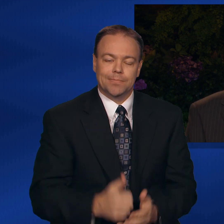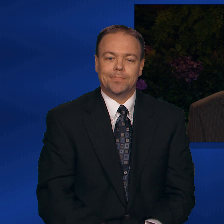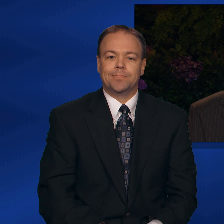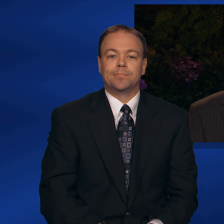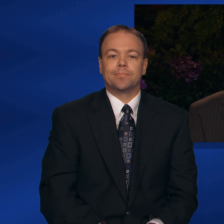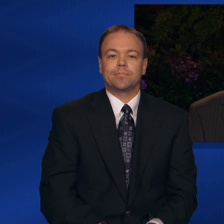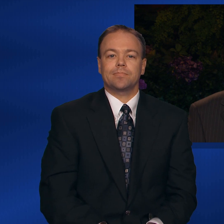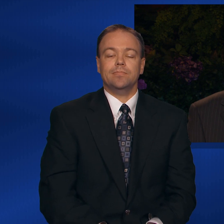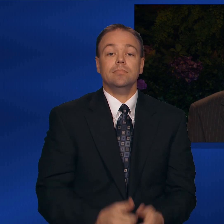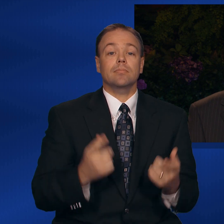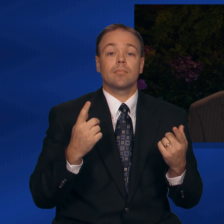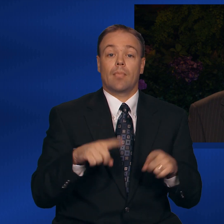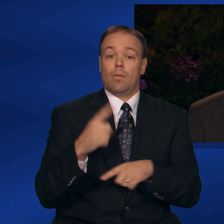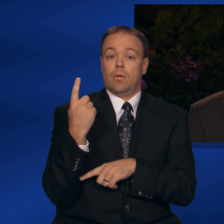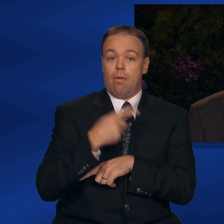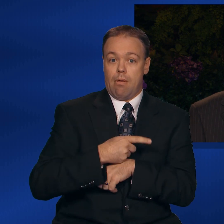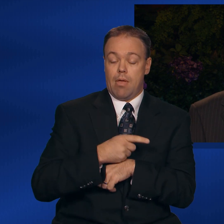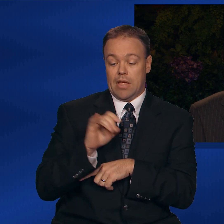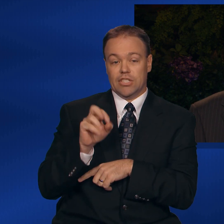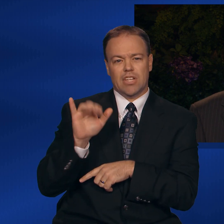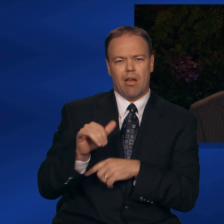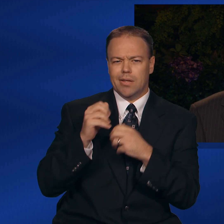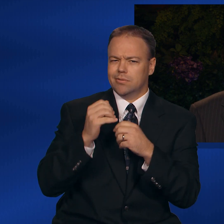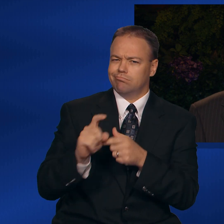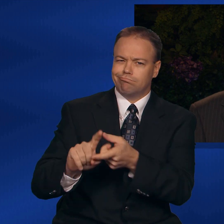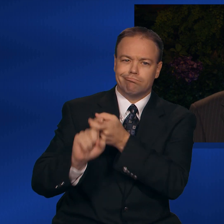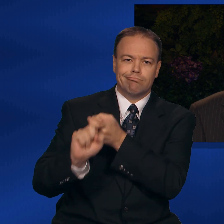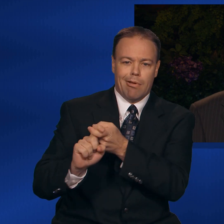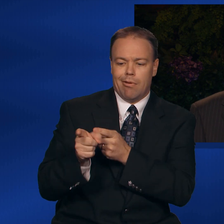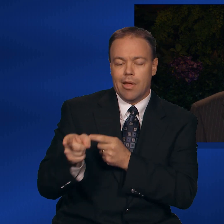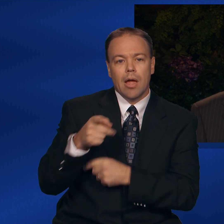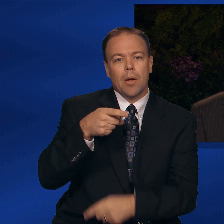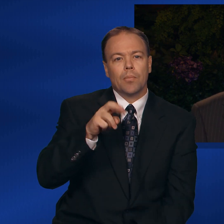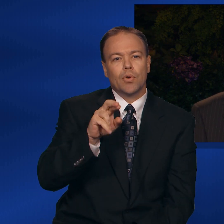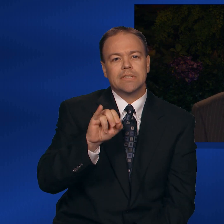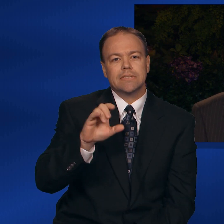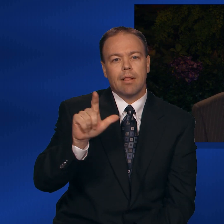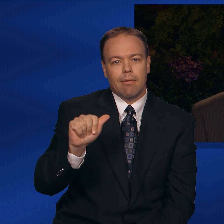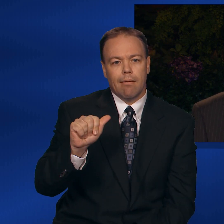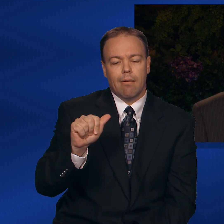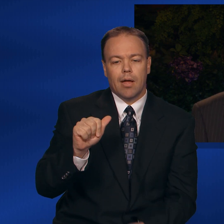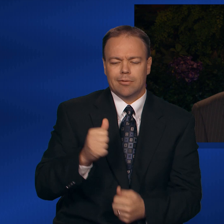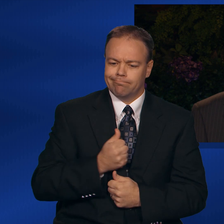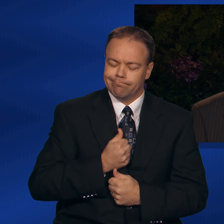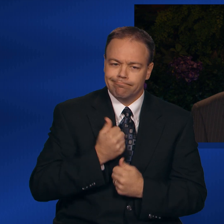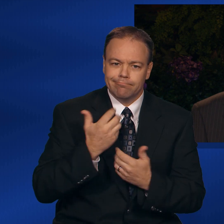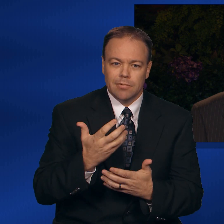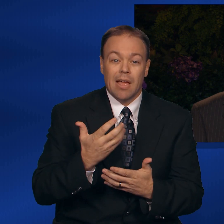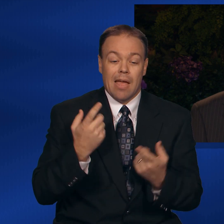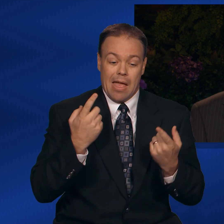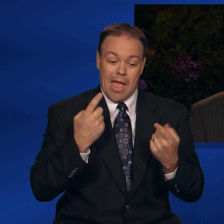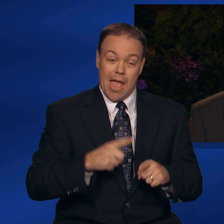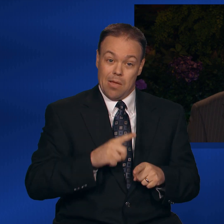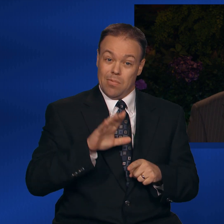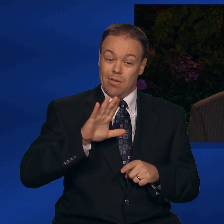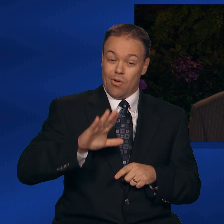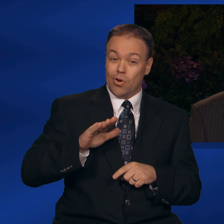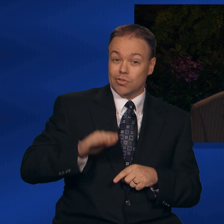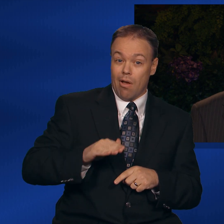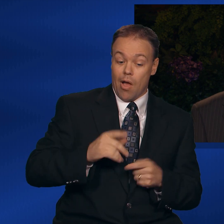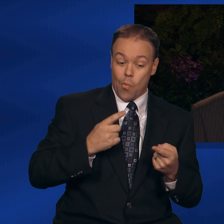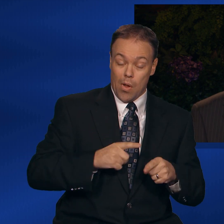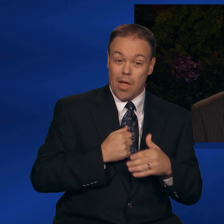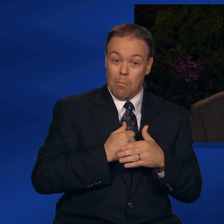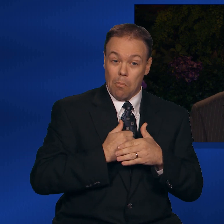One day, Jerry's close friend Priscilla shared with him the pain she felt from the death of her child